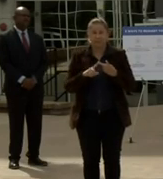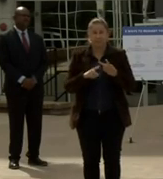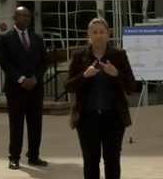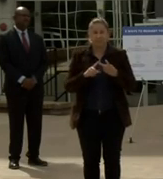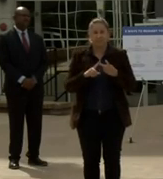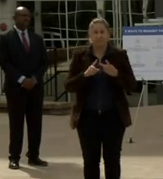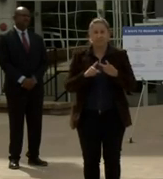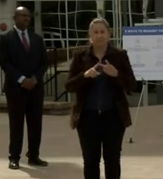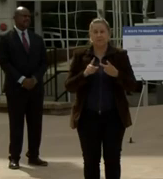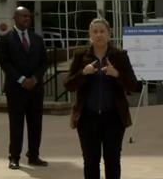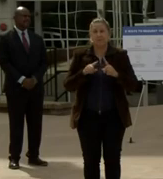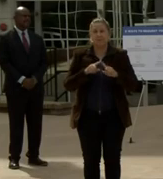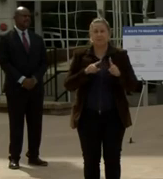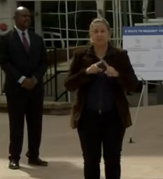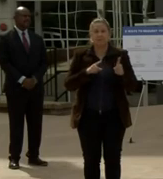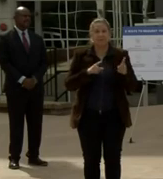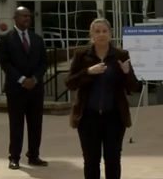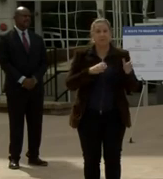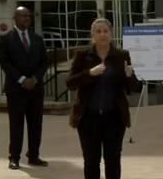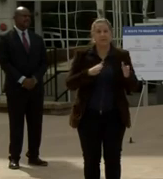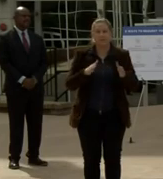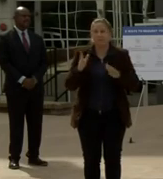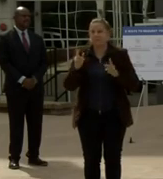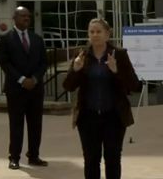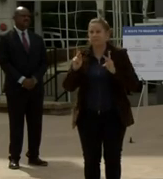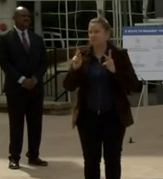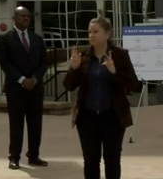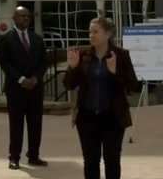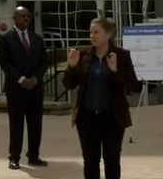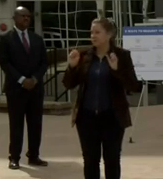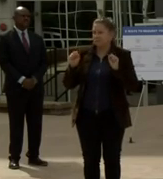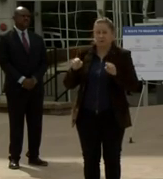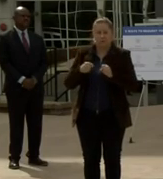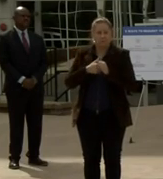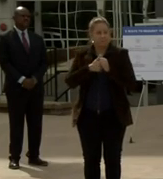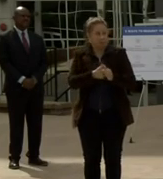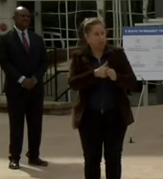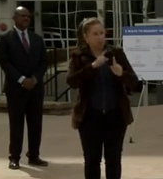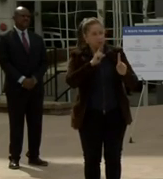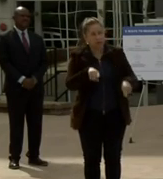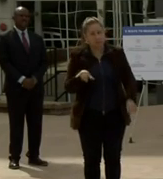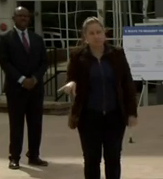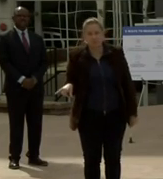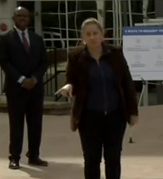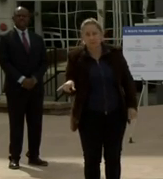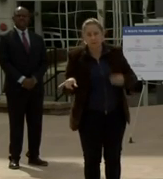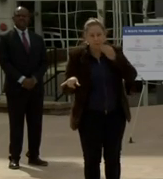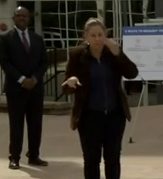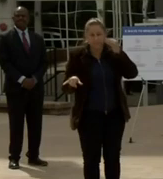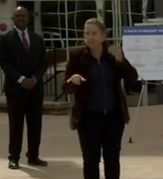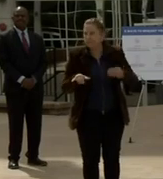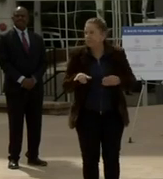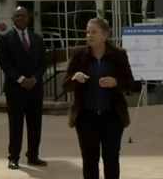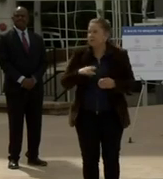enforce those orders.